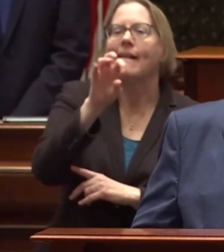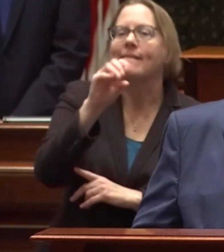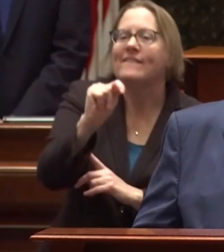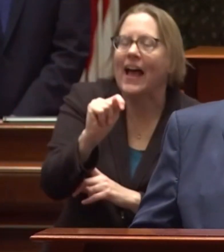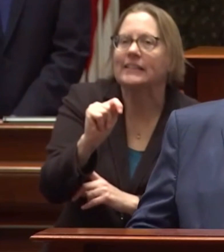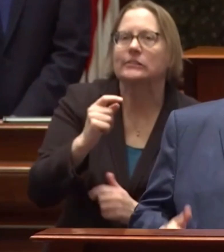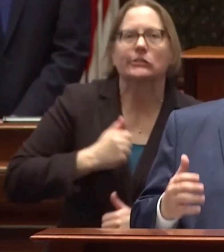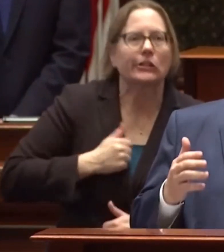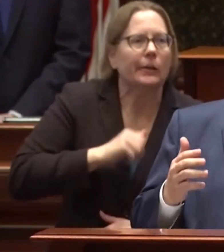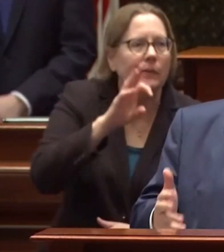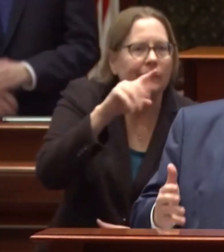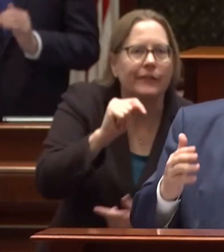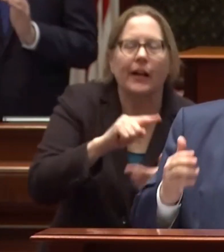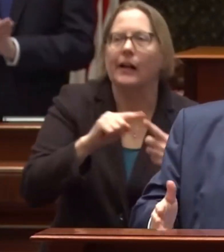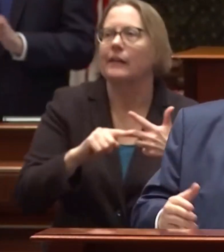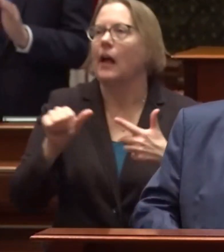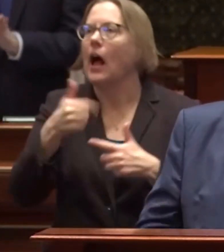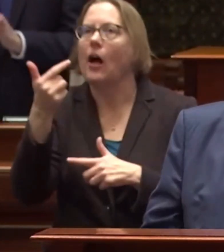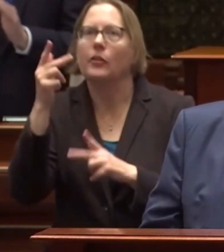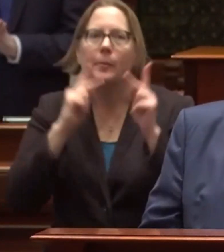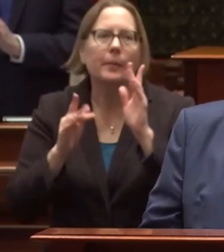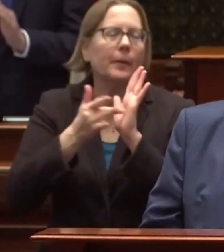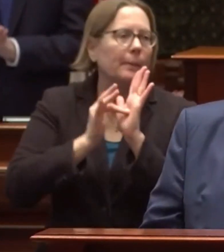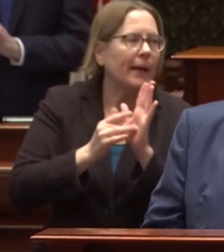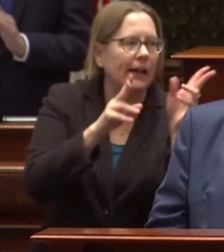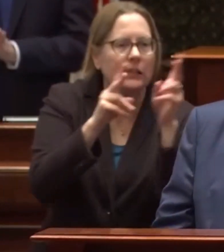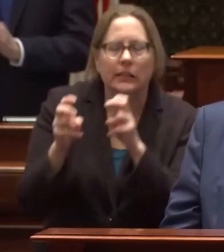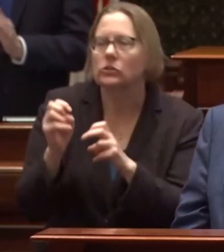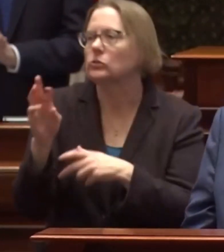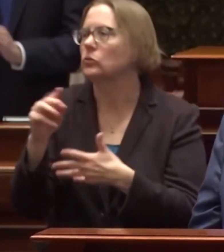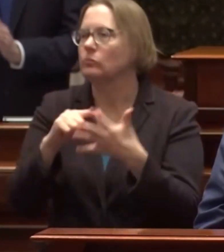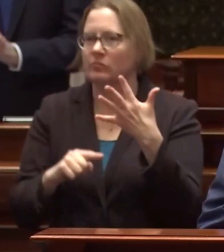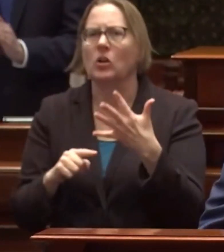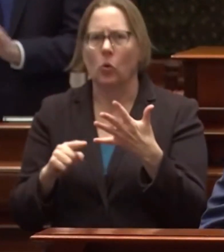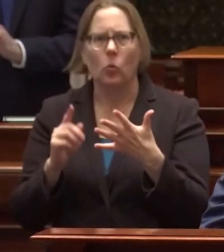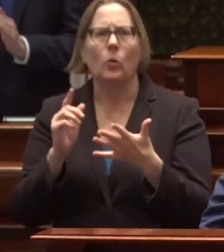medically vulnerable with the shelter and wraparound services they need.